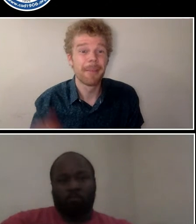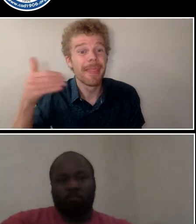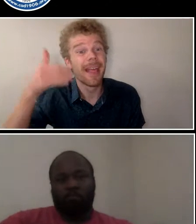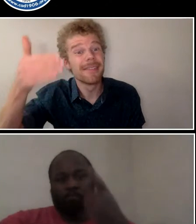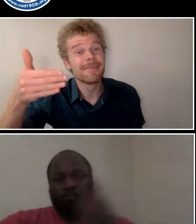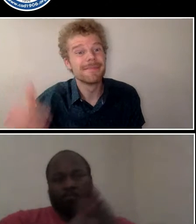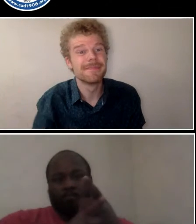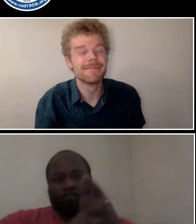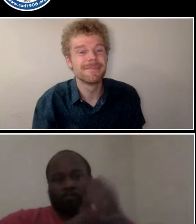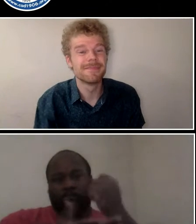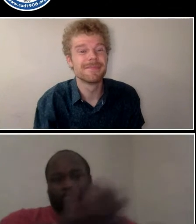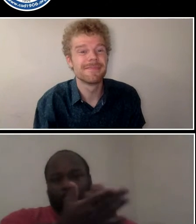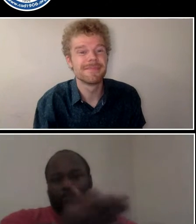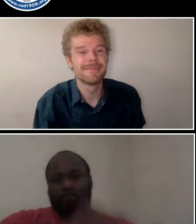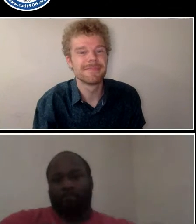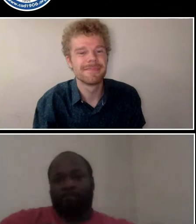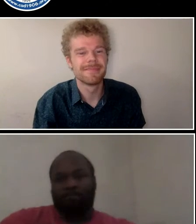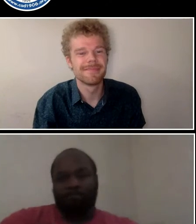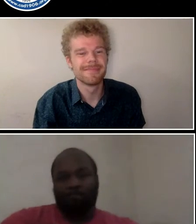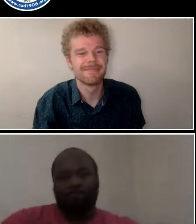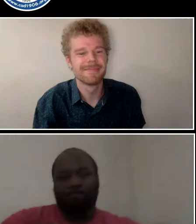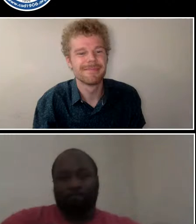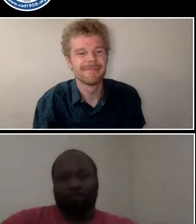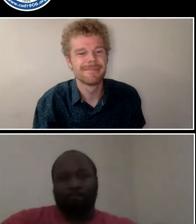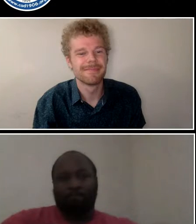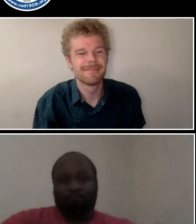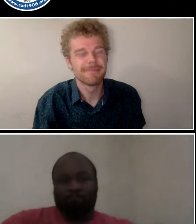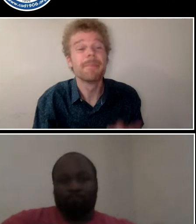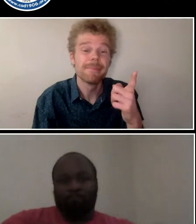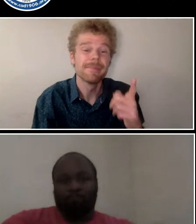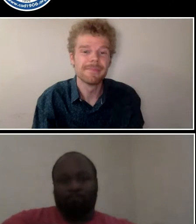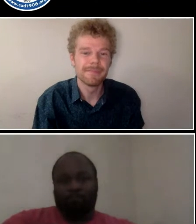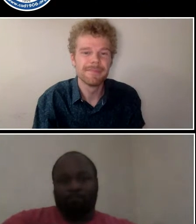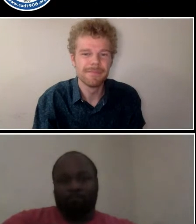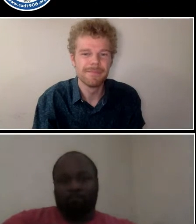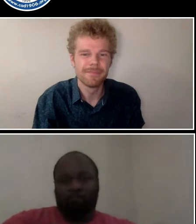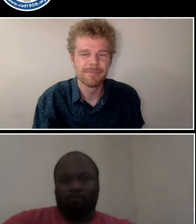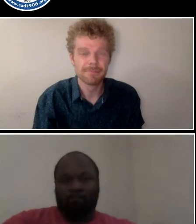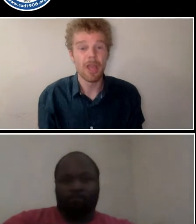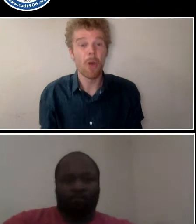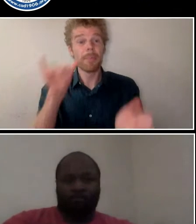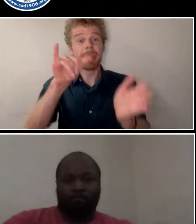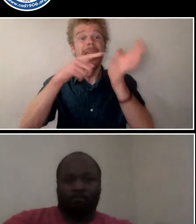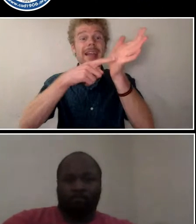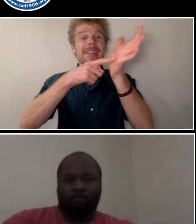and family, and especially those who don't live nearby, but who still want to keep up with what you're doing.